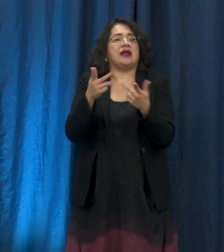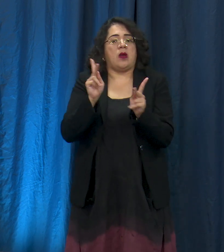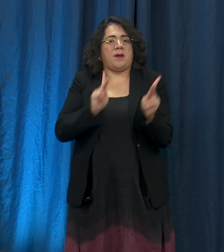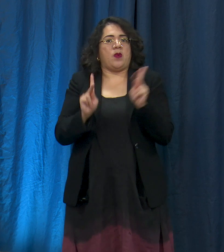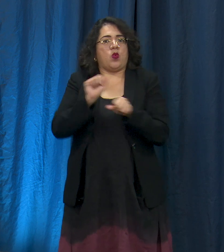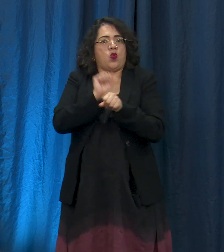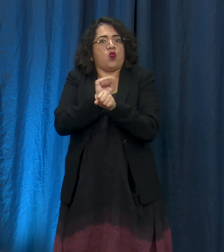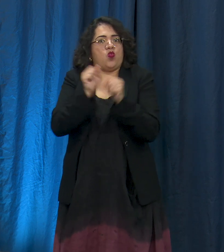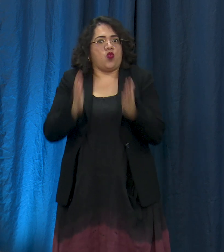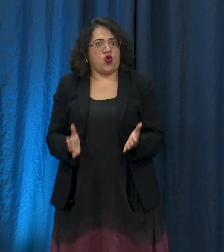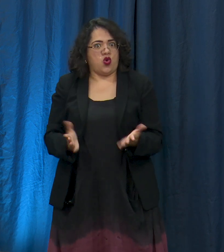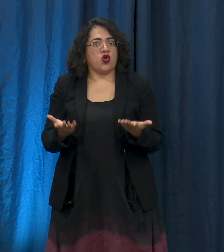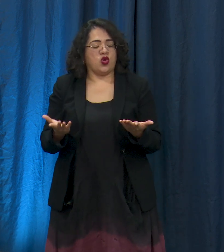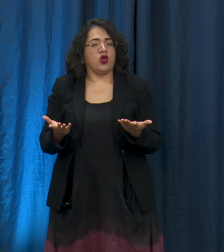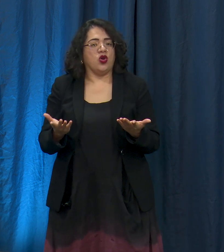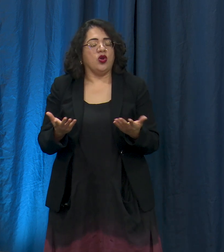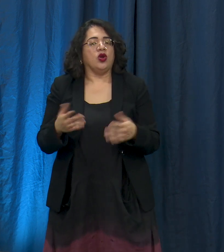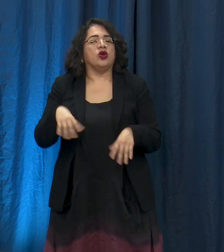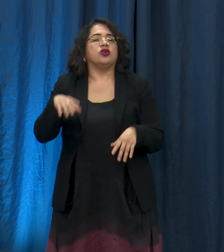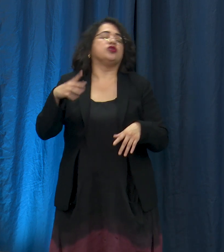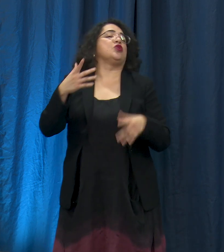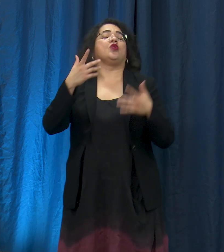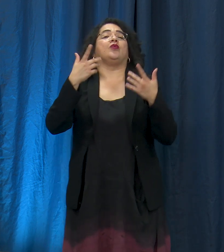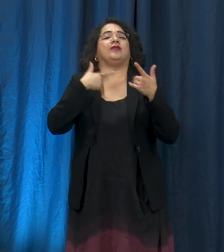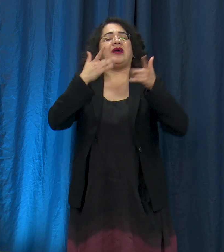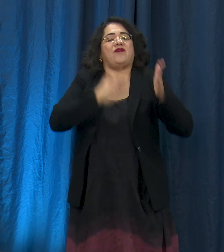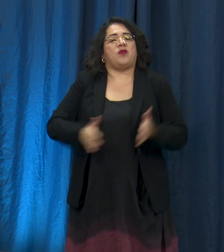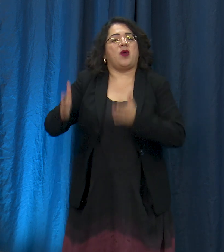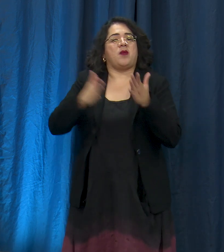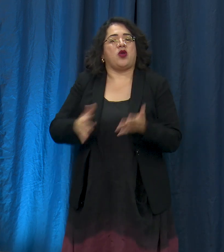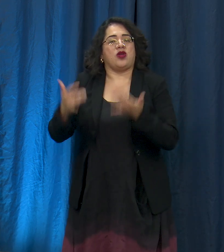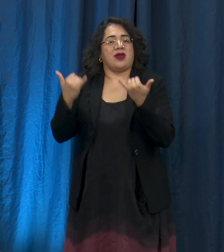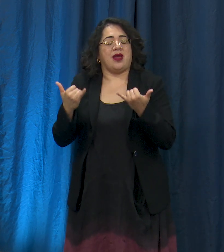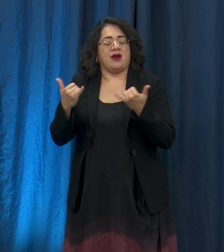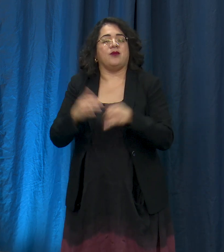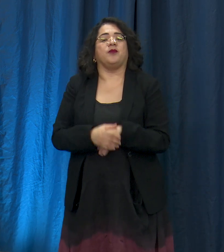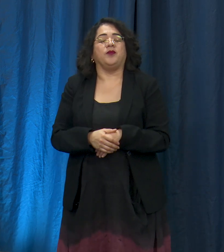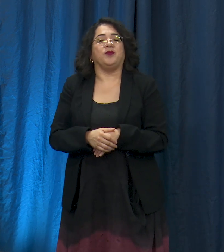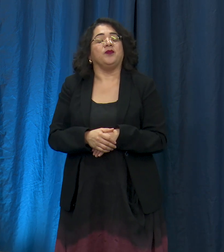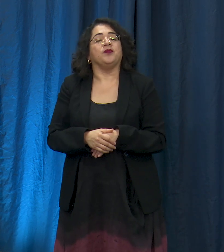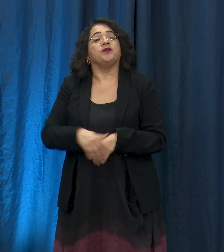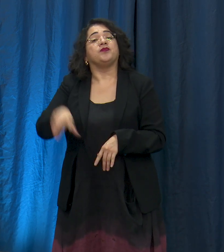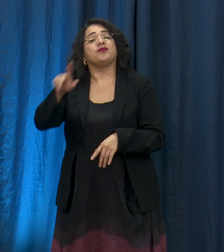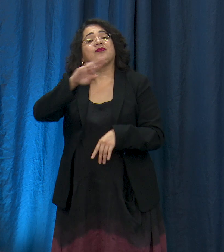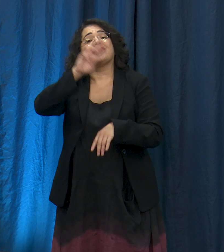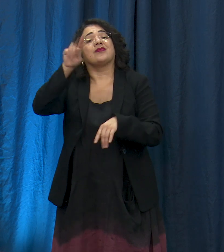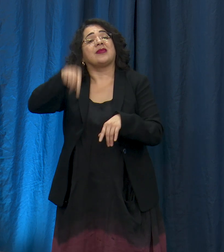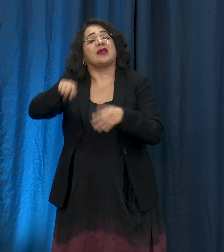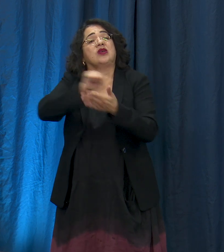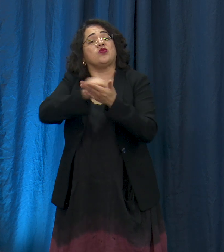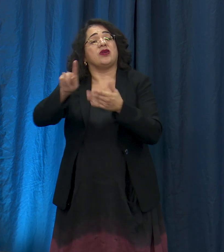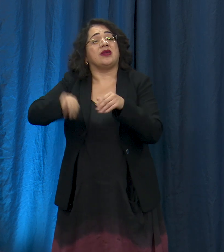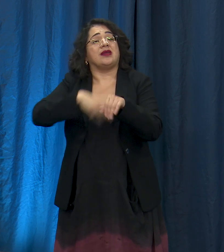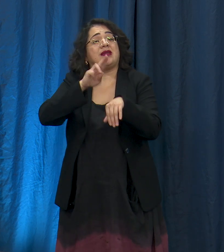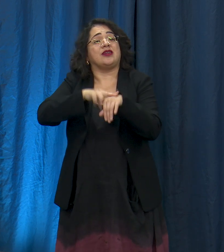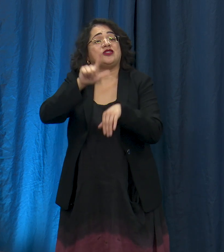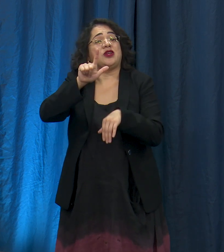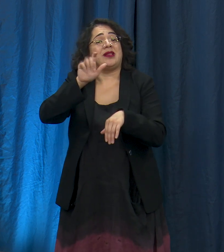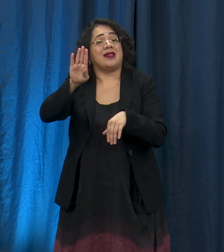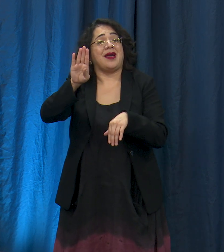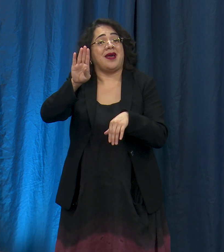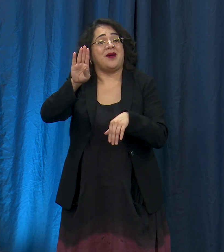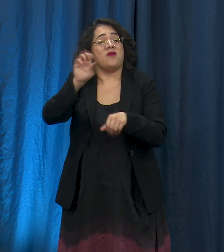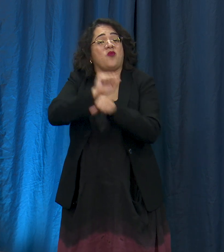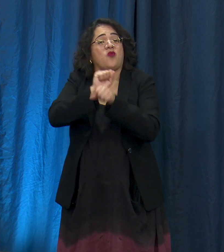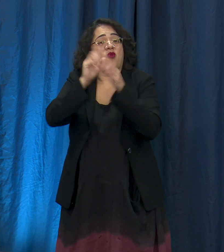And finally, I'd like to take a moment to recognize this week as National Medical Laboratory Professionals Week, an annual celebration